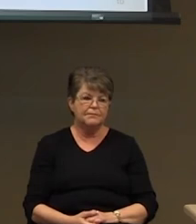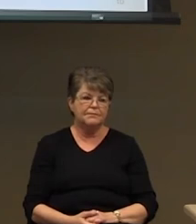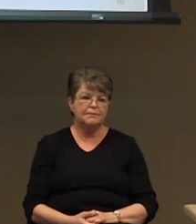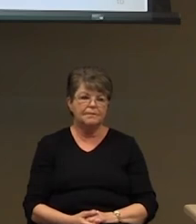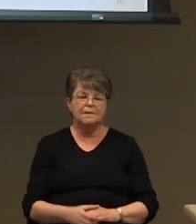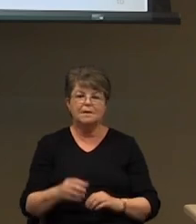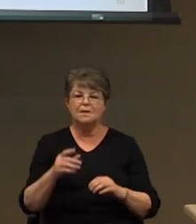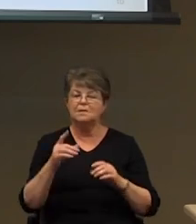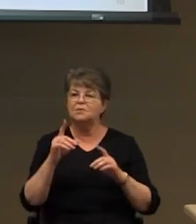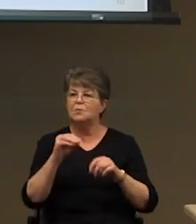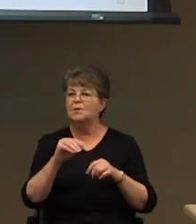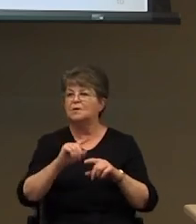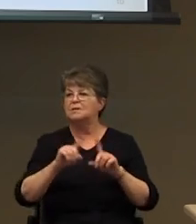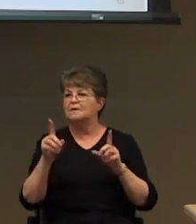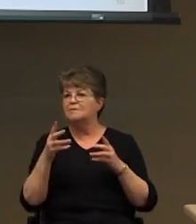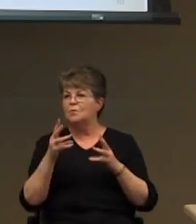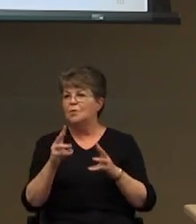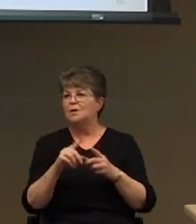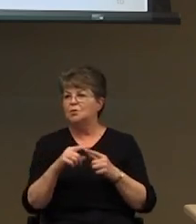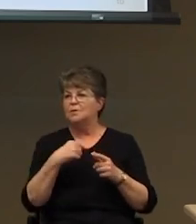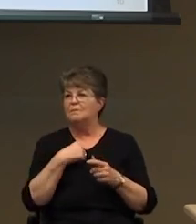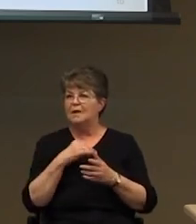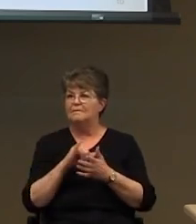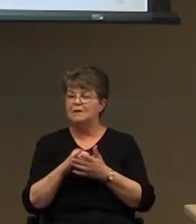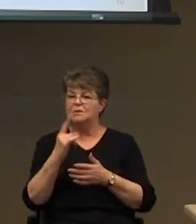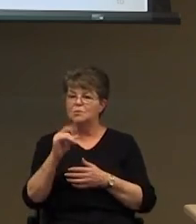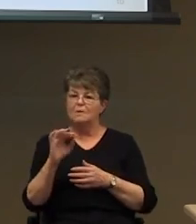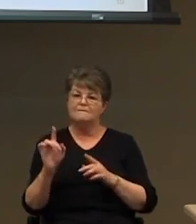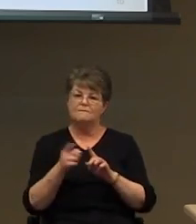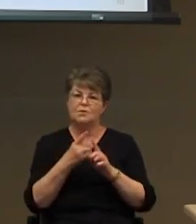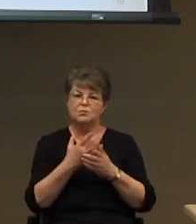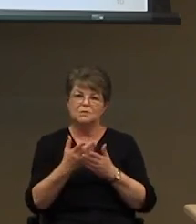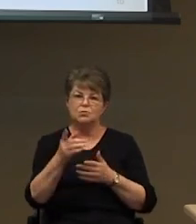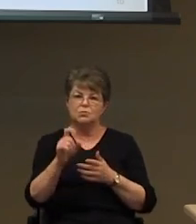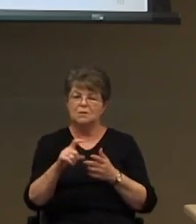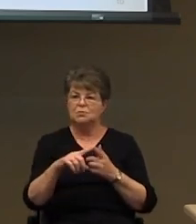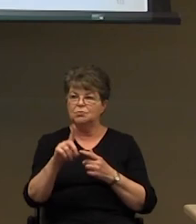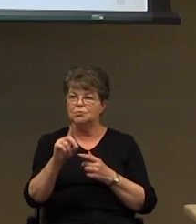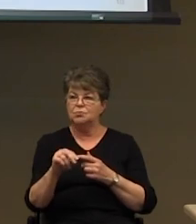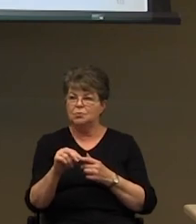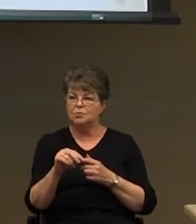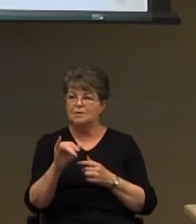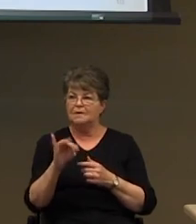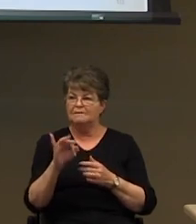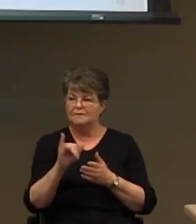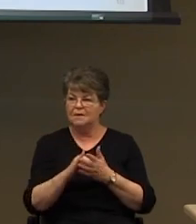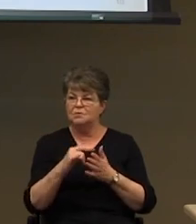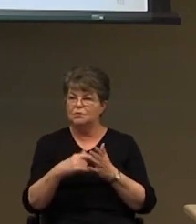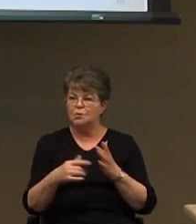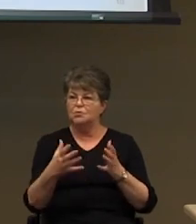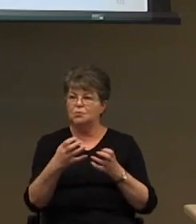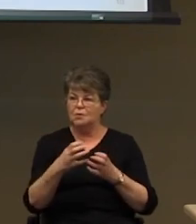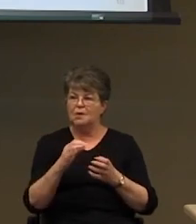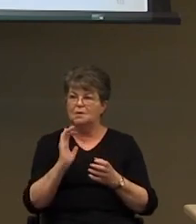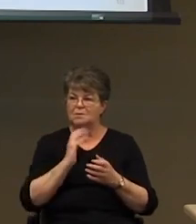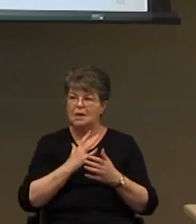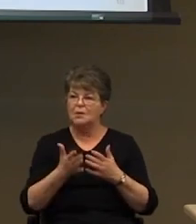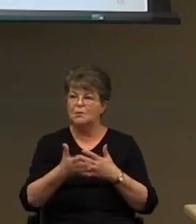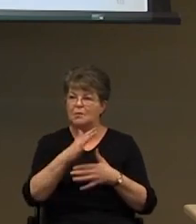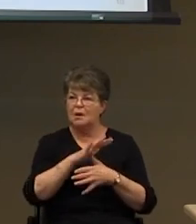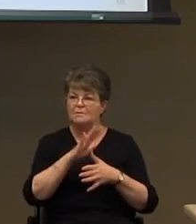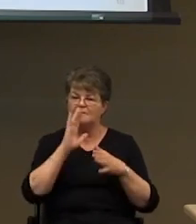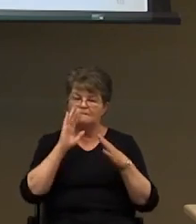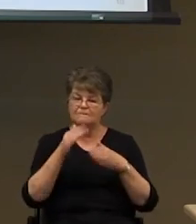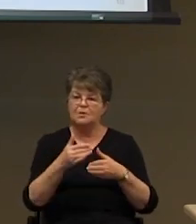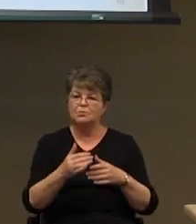put it in a different way, to me, this is one of the first things we need to do if that's the direction that we want to go. This needs to be one of our primary focuses right